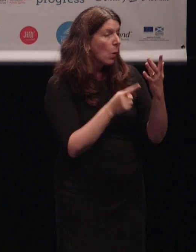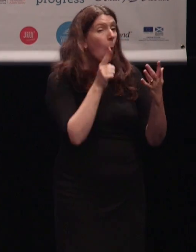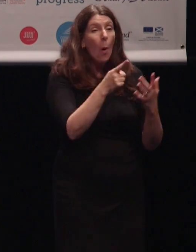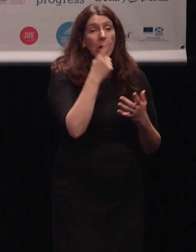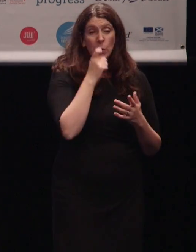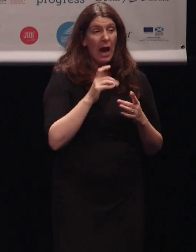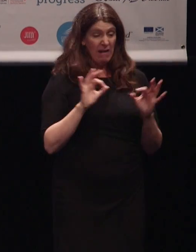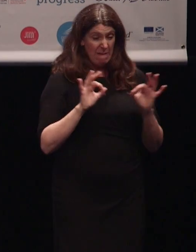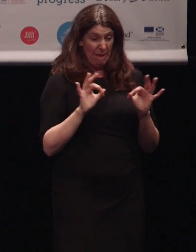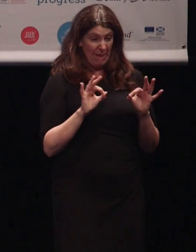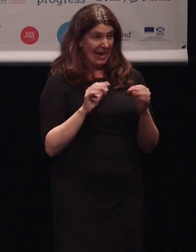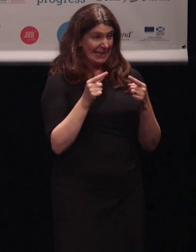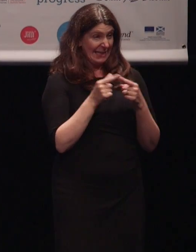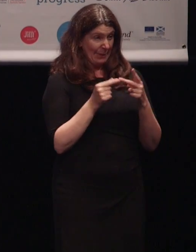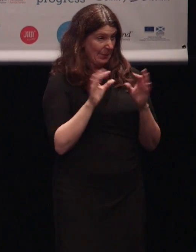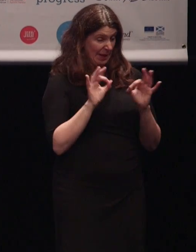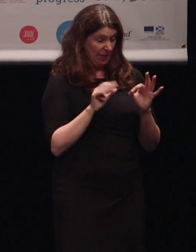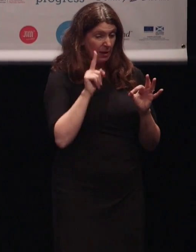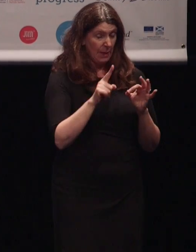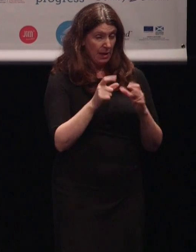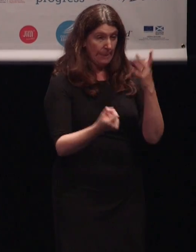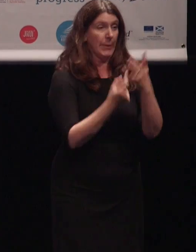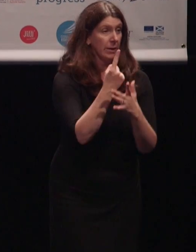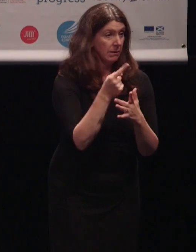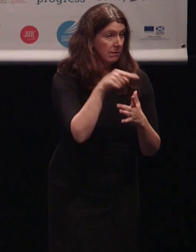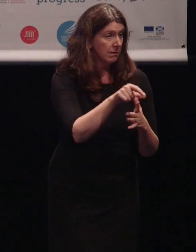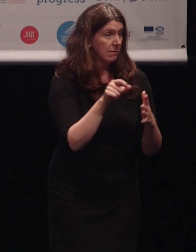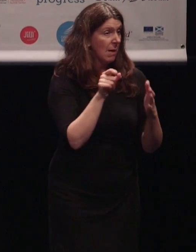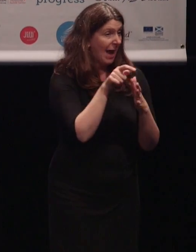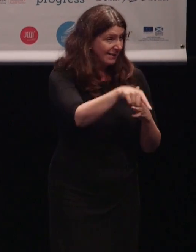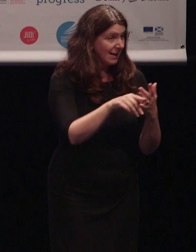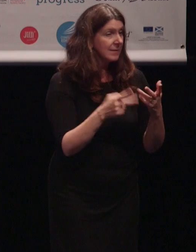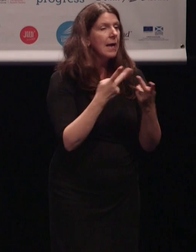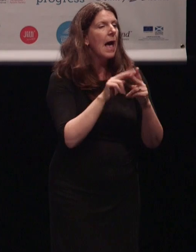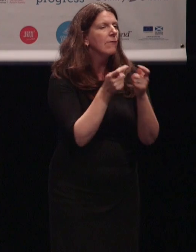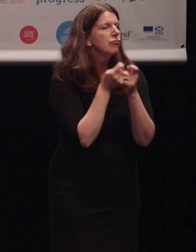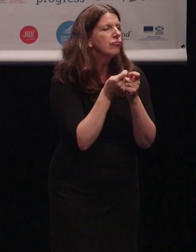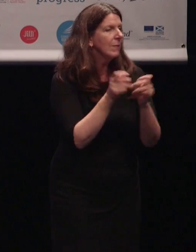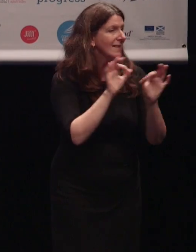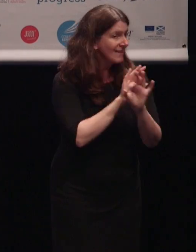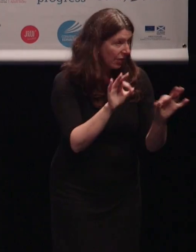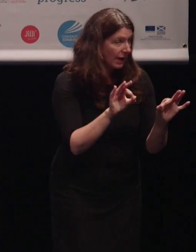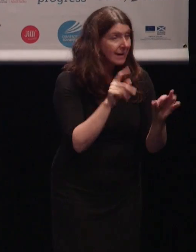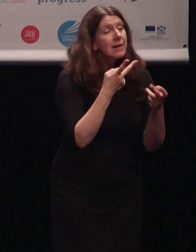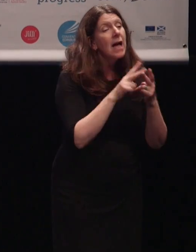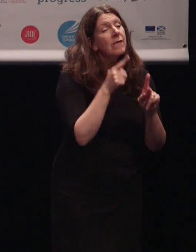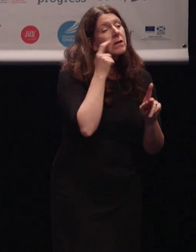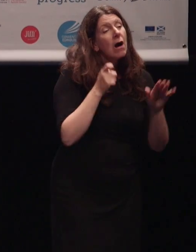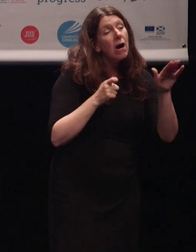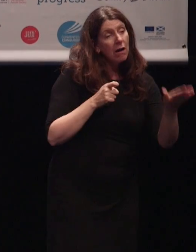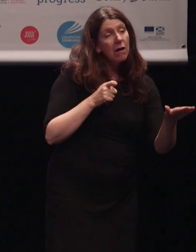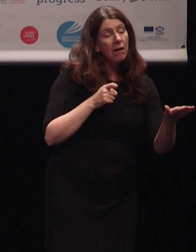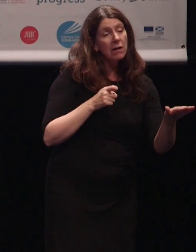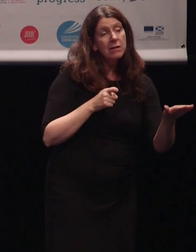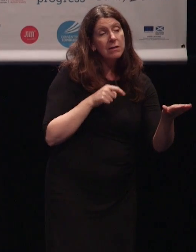nothing first and then get PANDAS, and if it's not treated and you get it as a young person, it may,